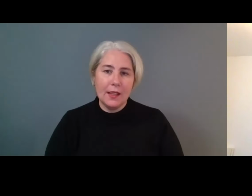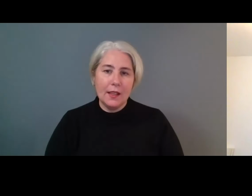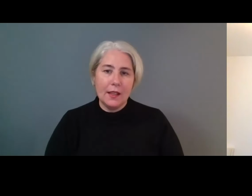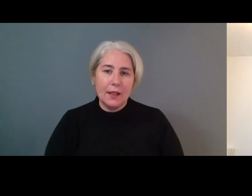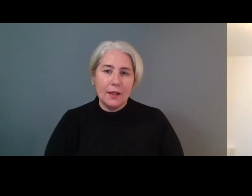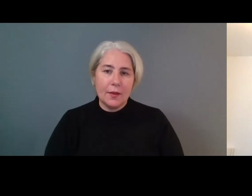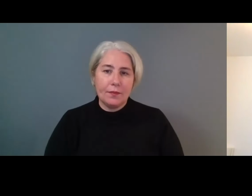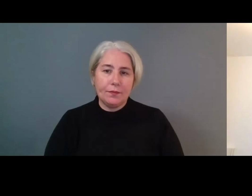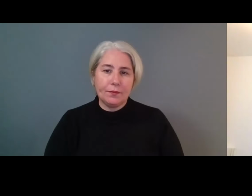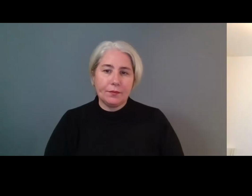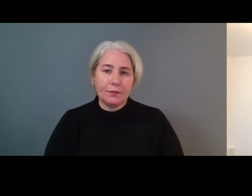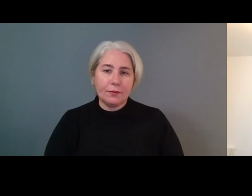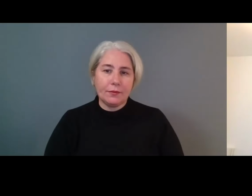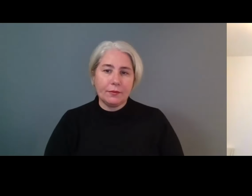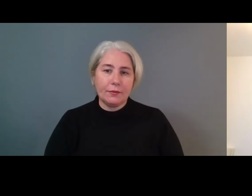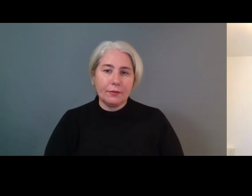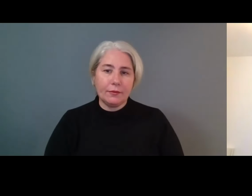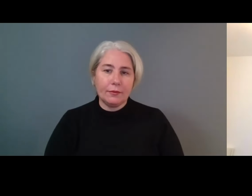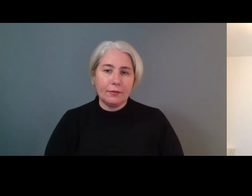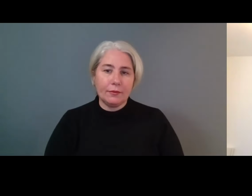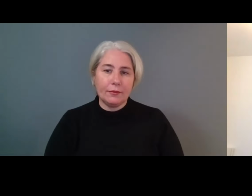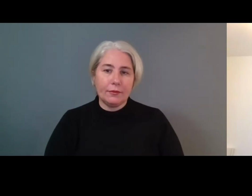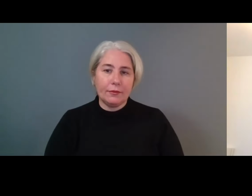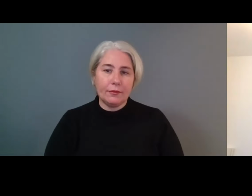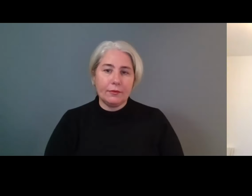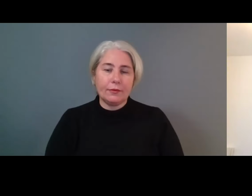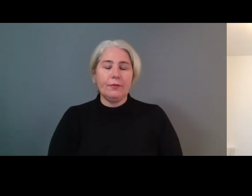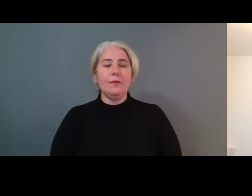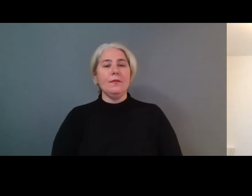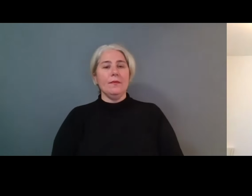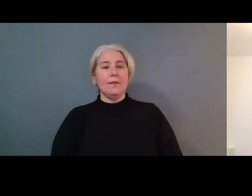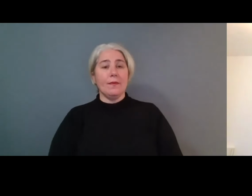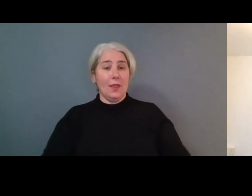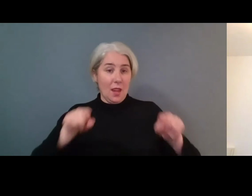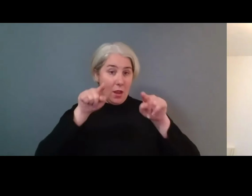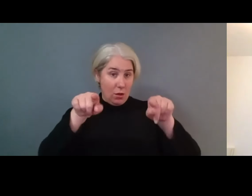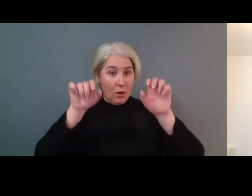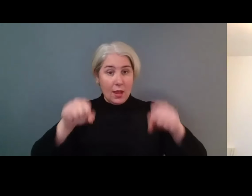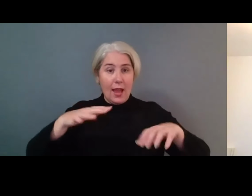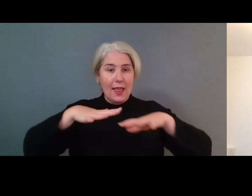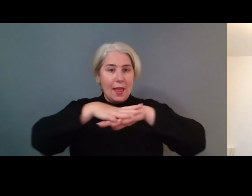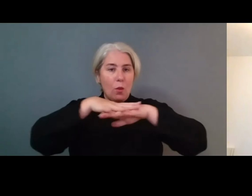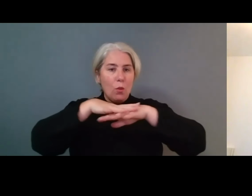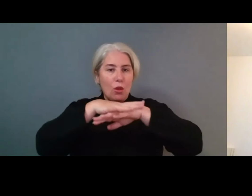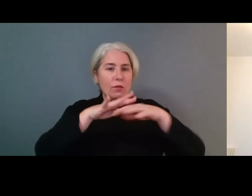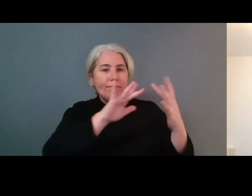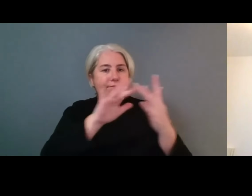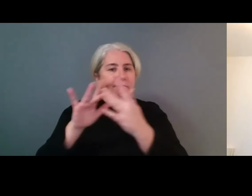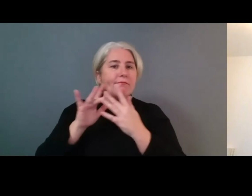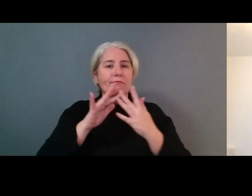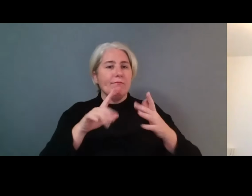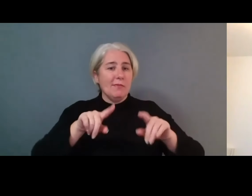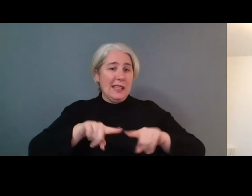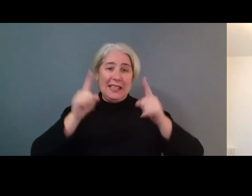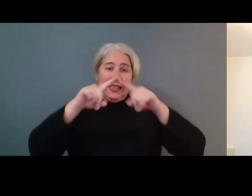it can happen at different levels. For example, you have